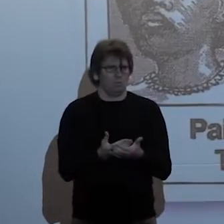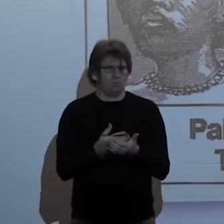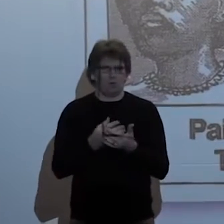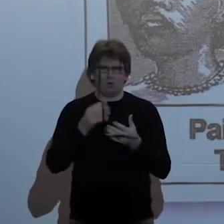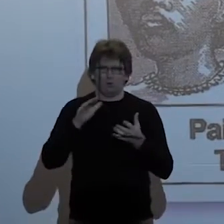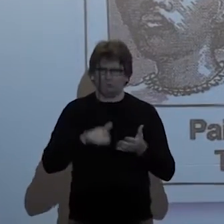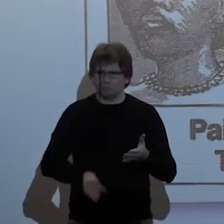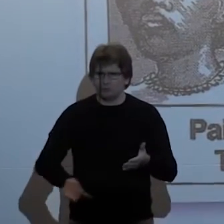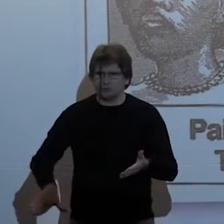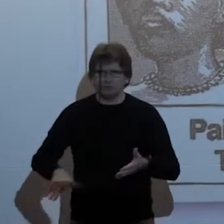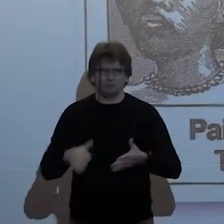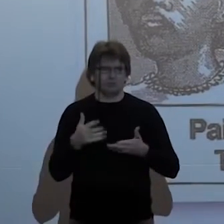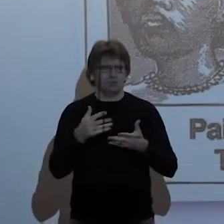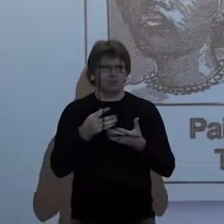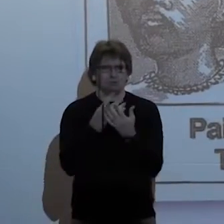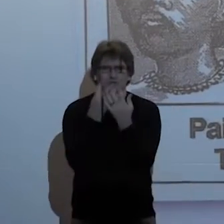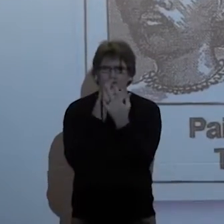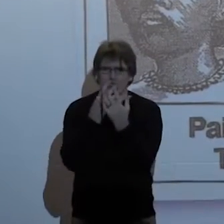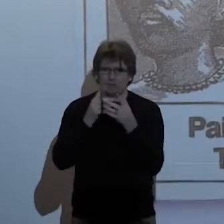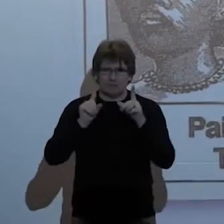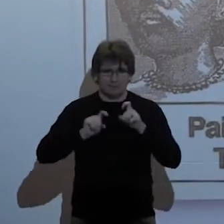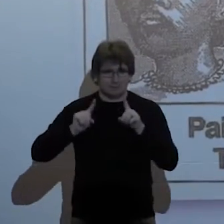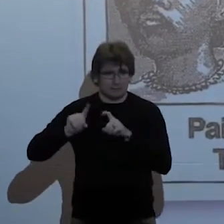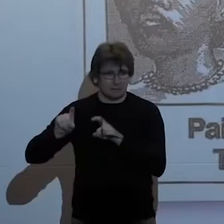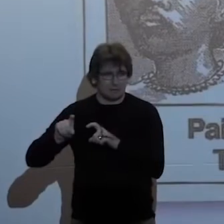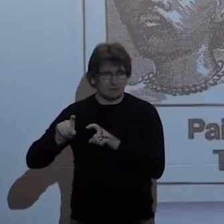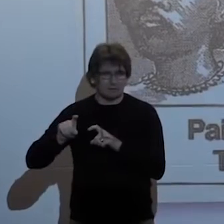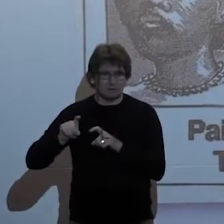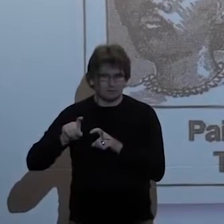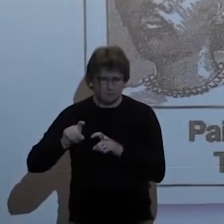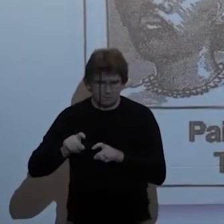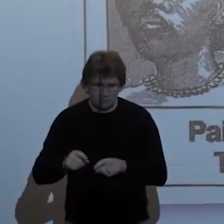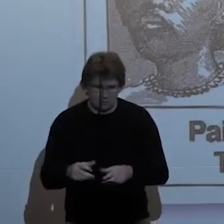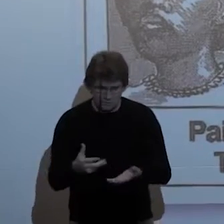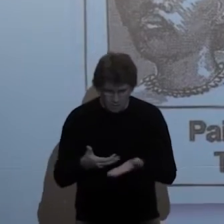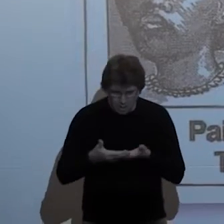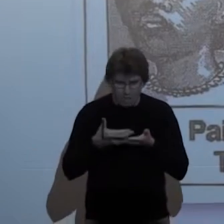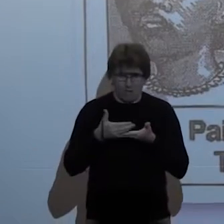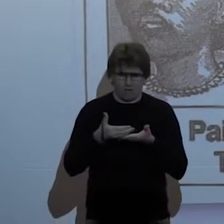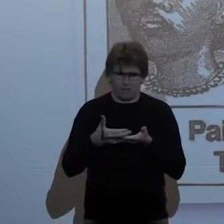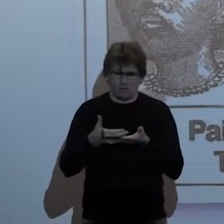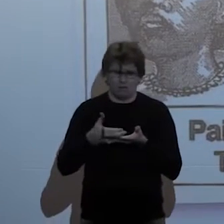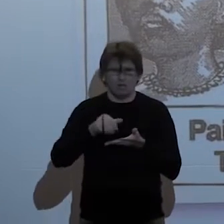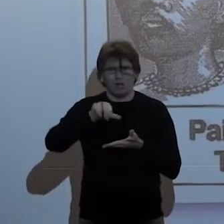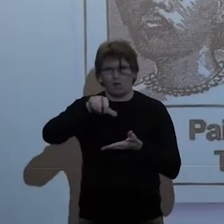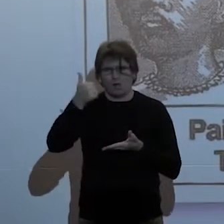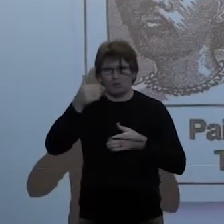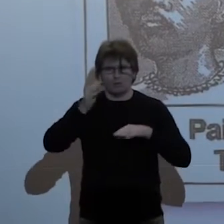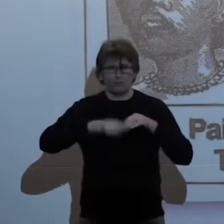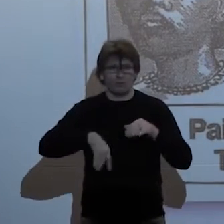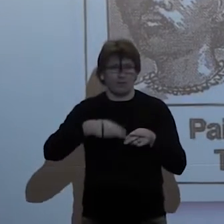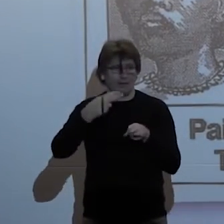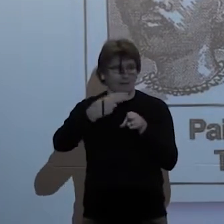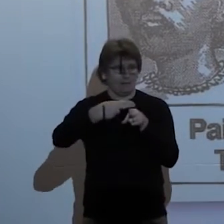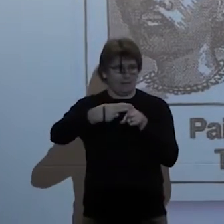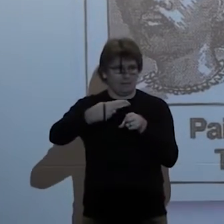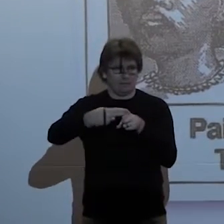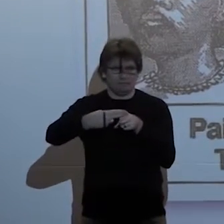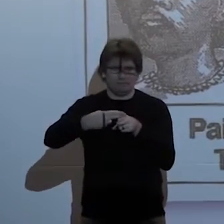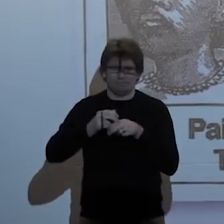series. This is comparable to the deaf population today. From the moment